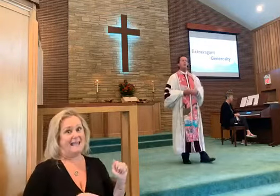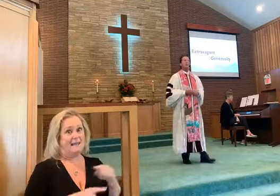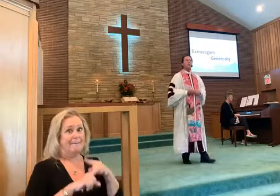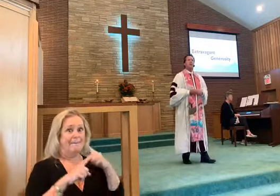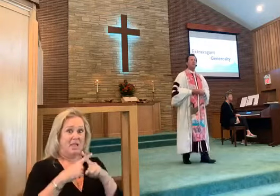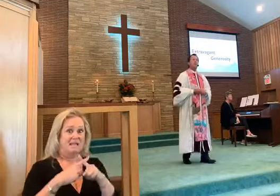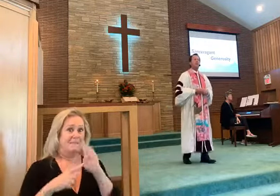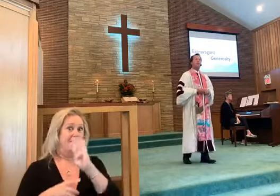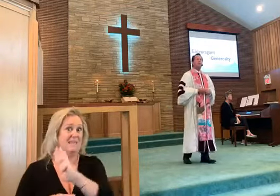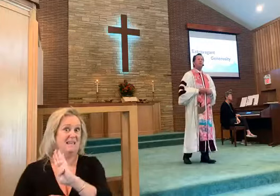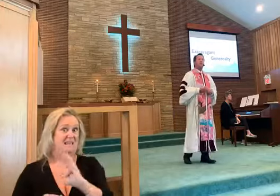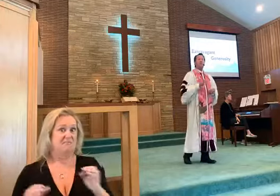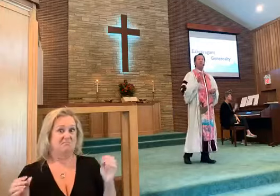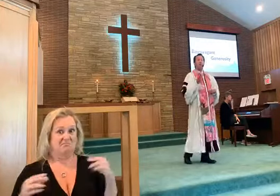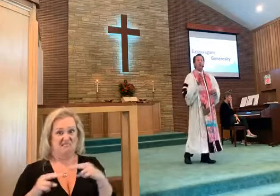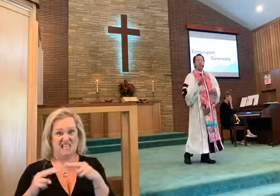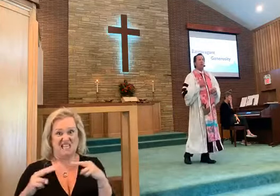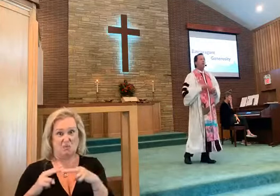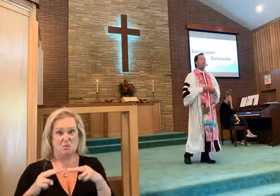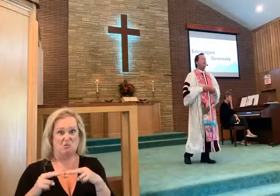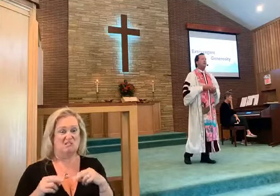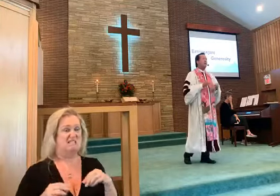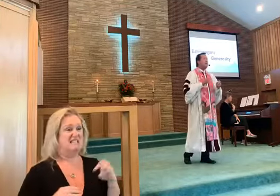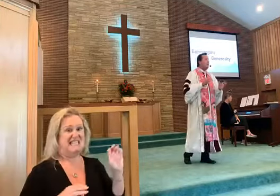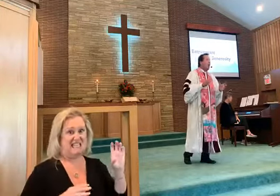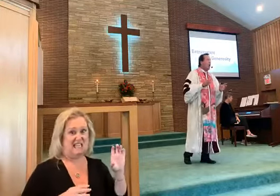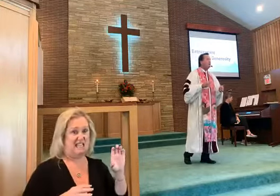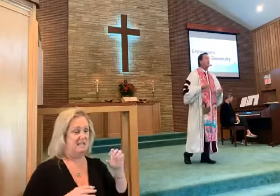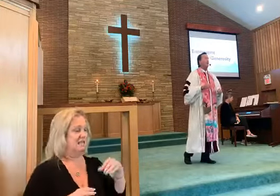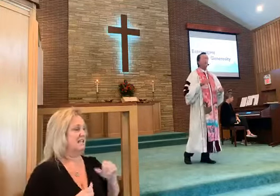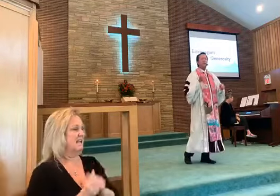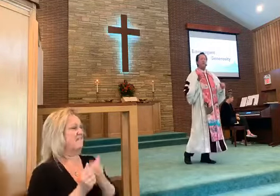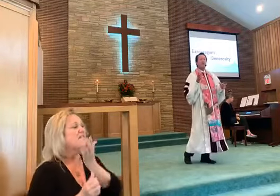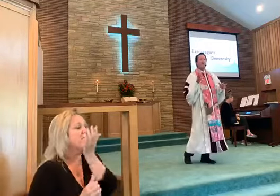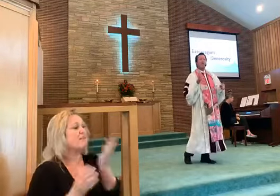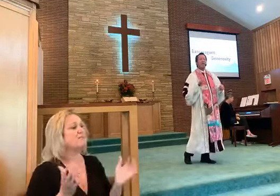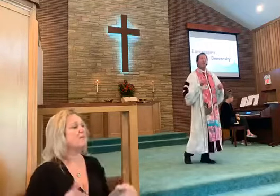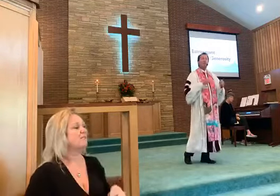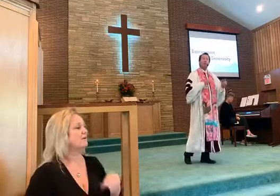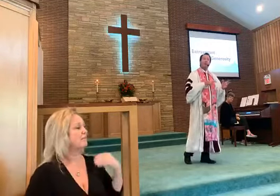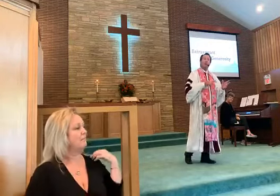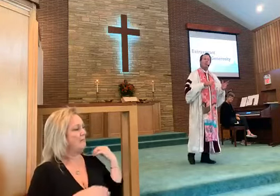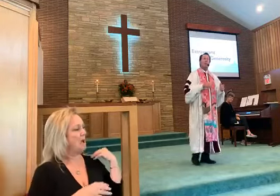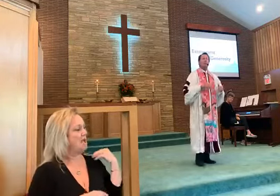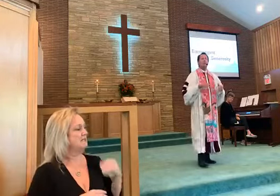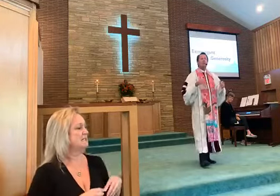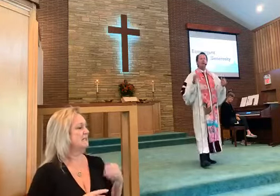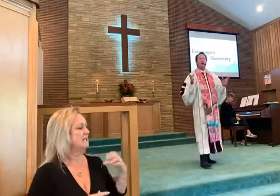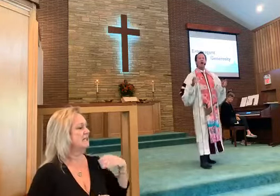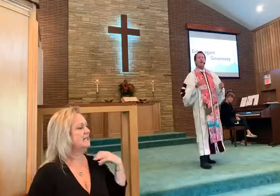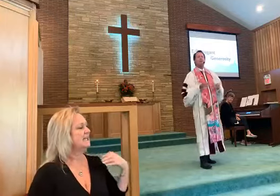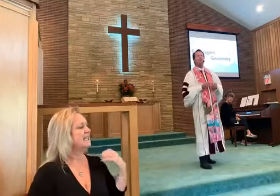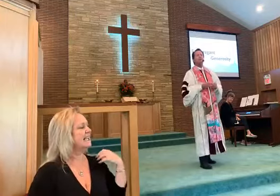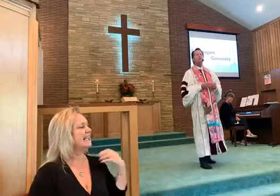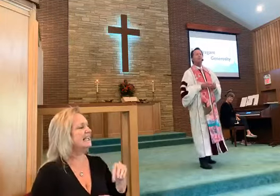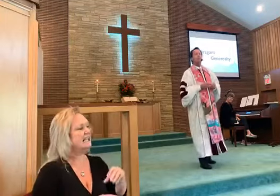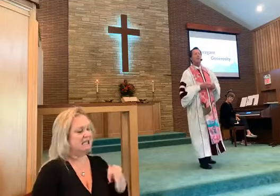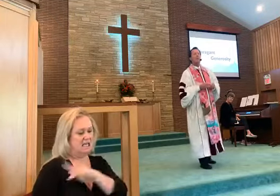C. Not every farmer or every boss or every king in every parable is God.